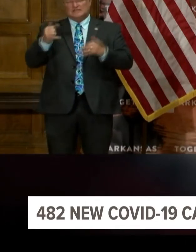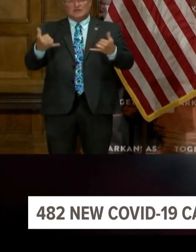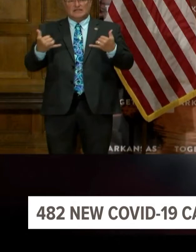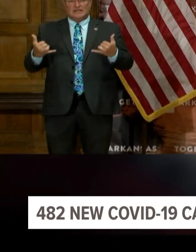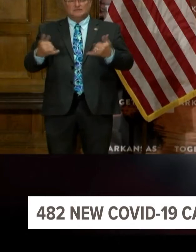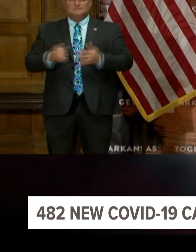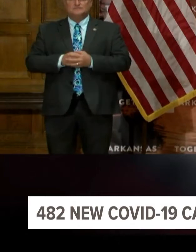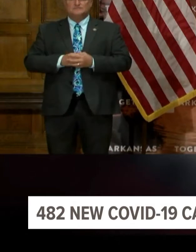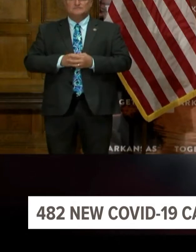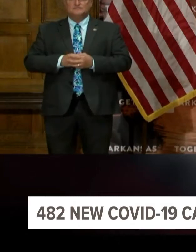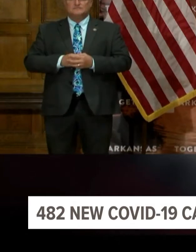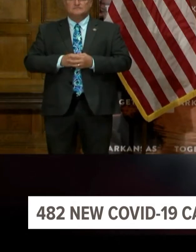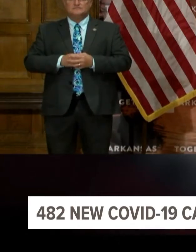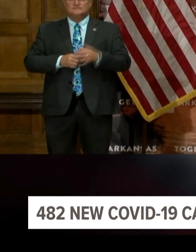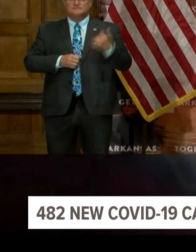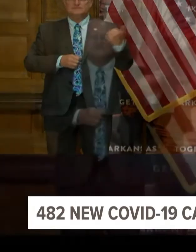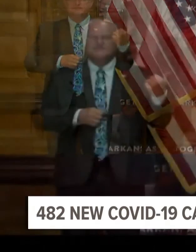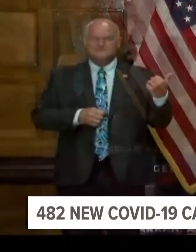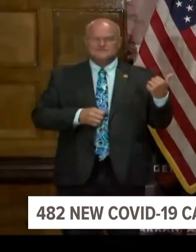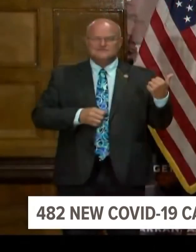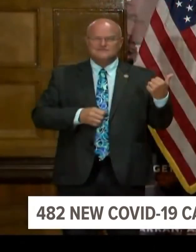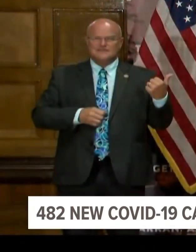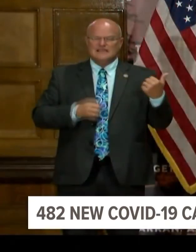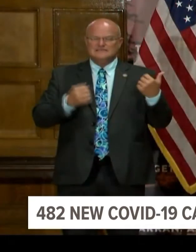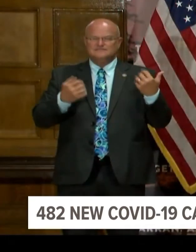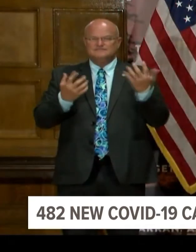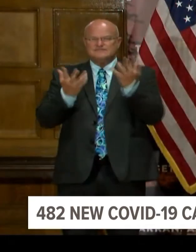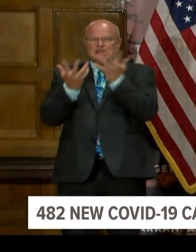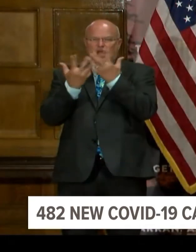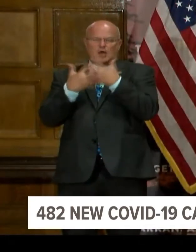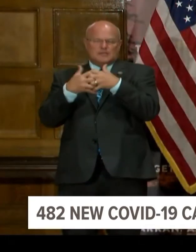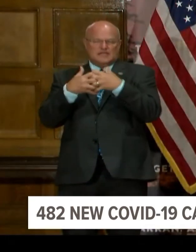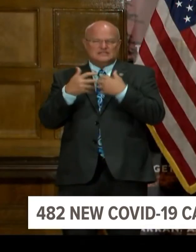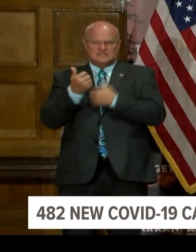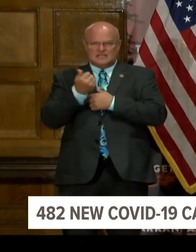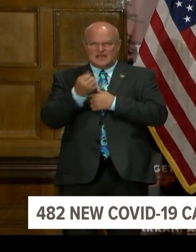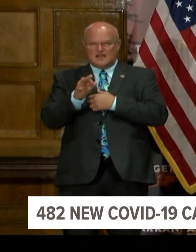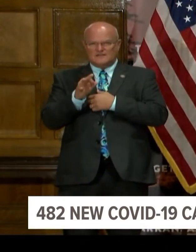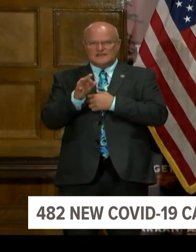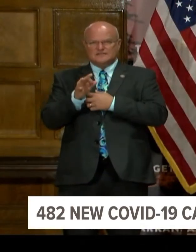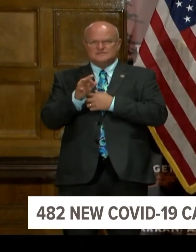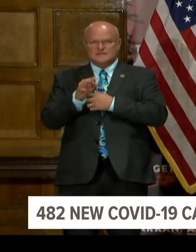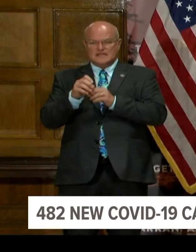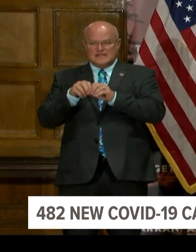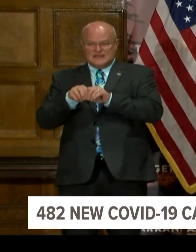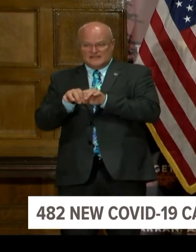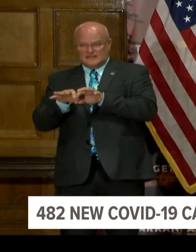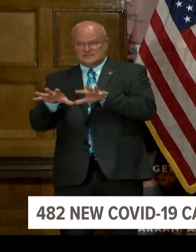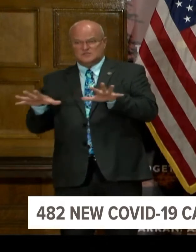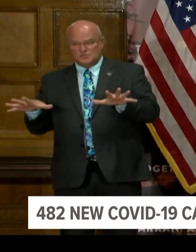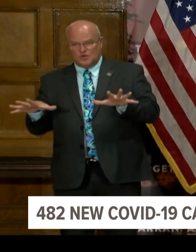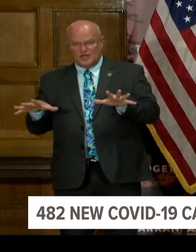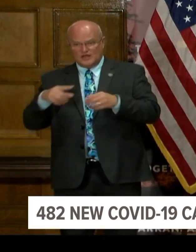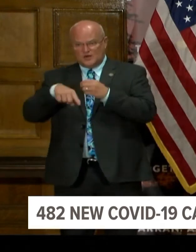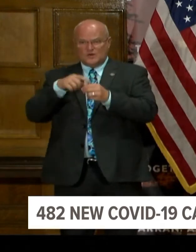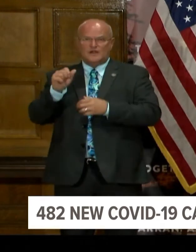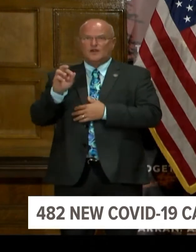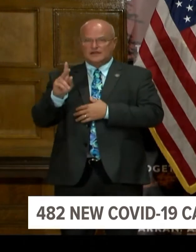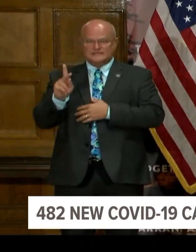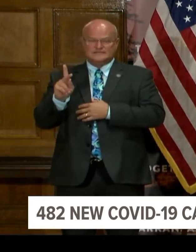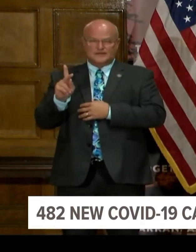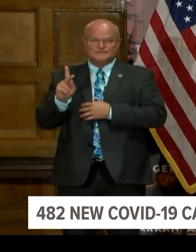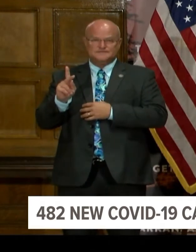now? It's a combination of the spread being around